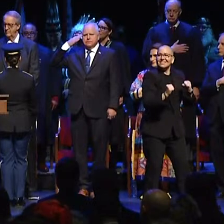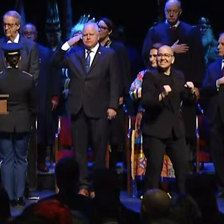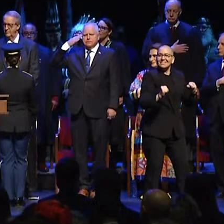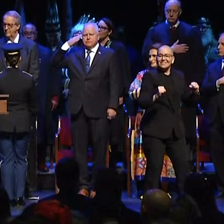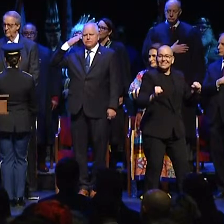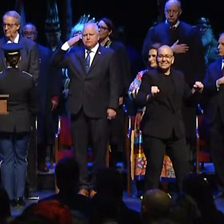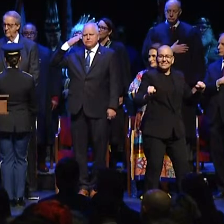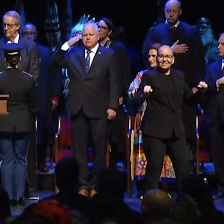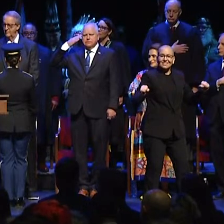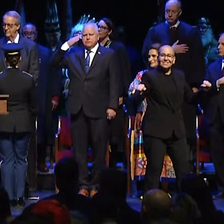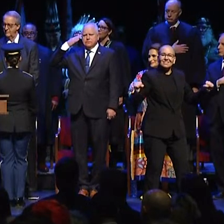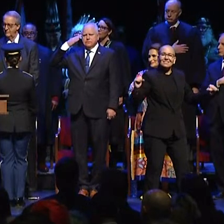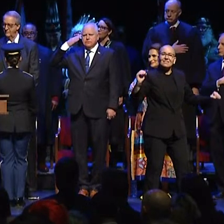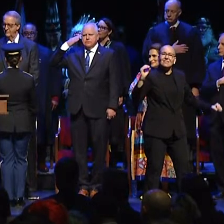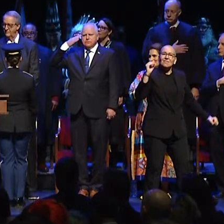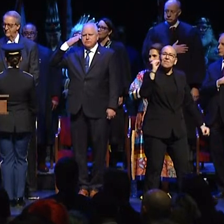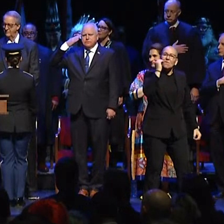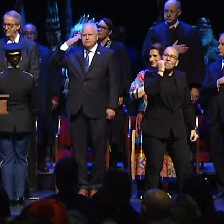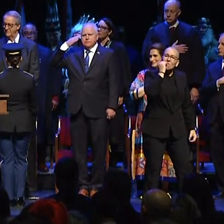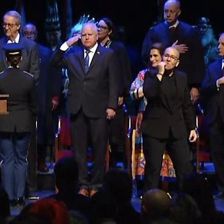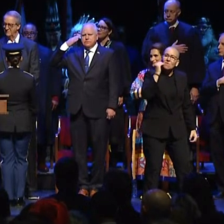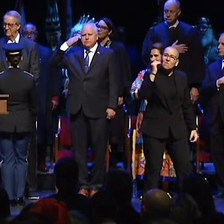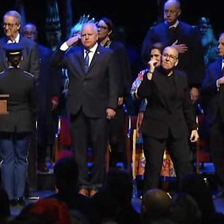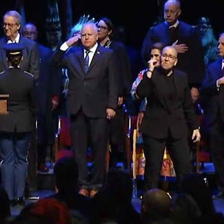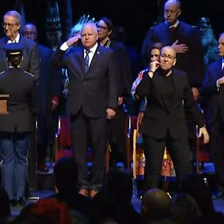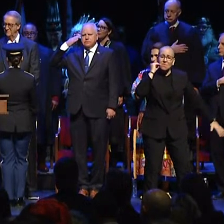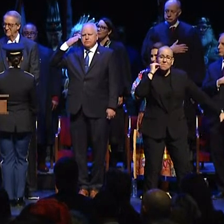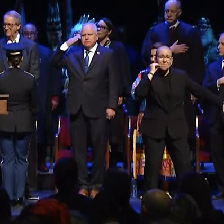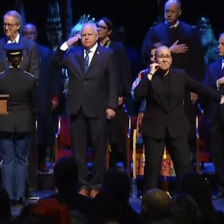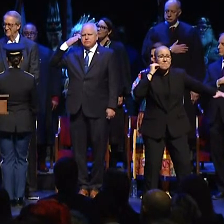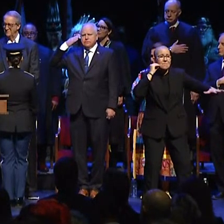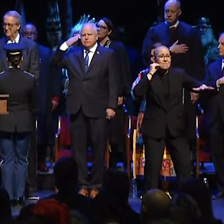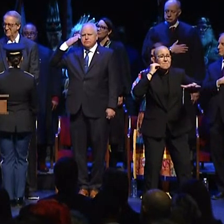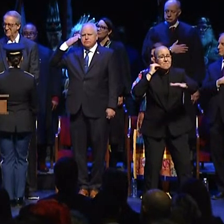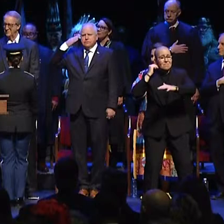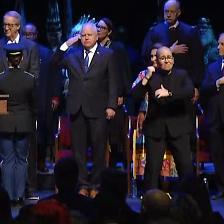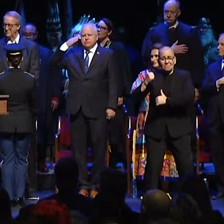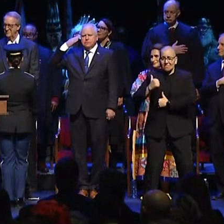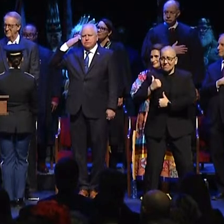and the home of the